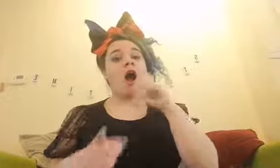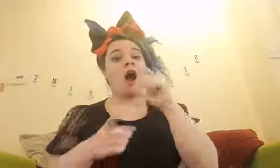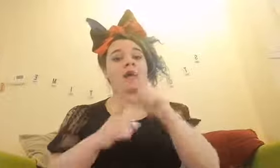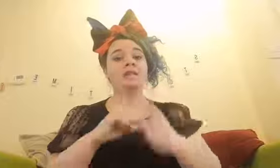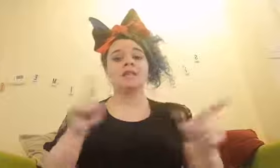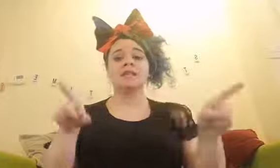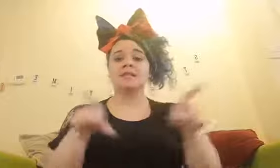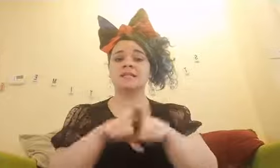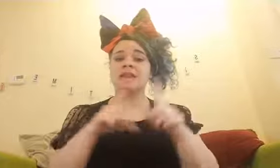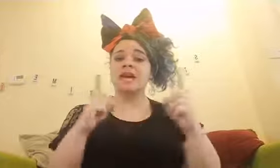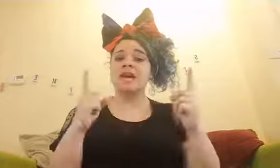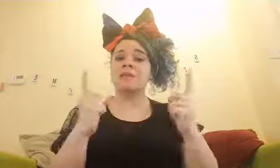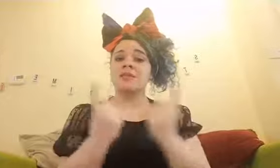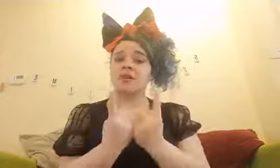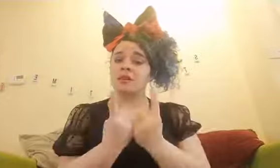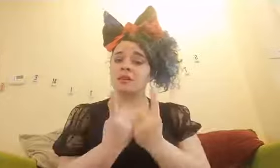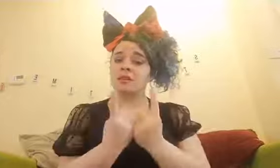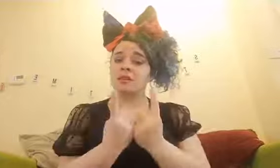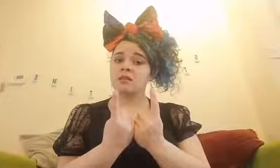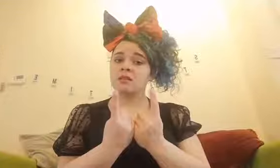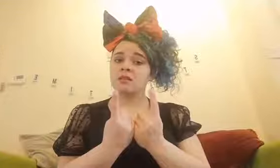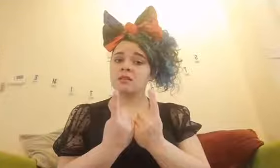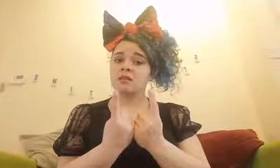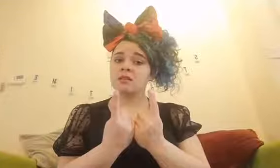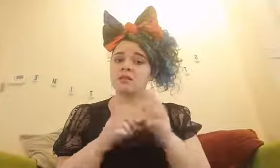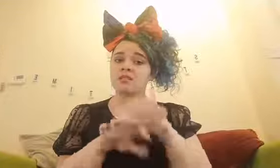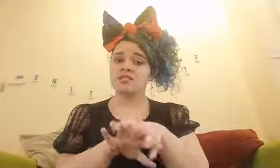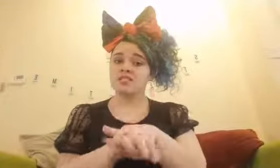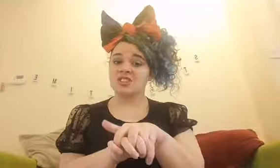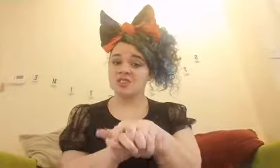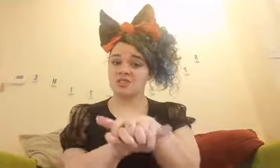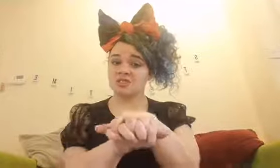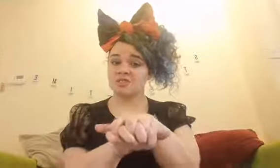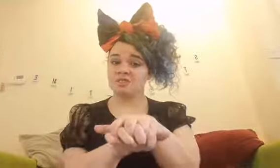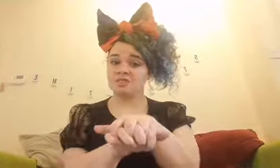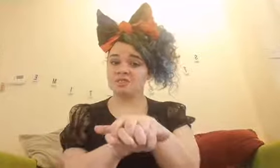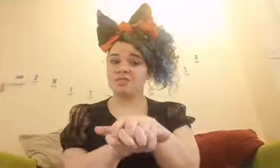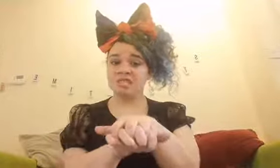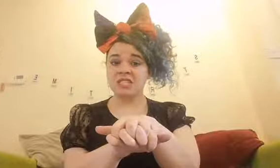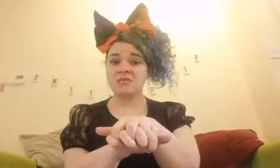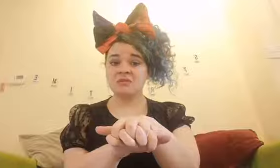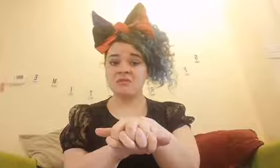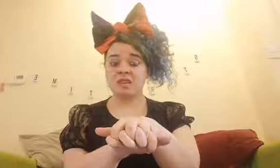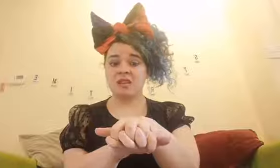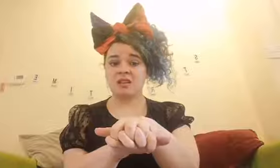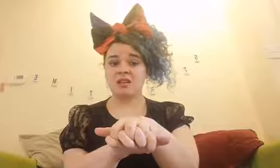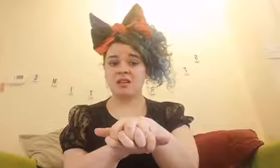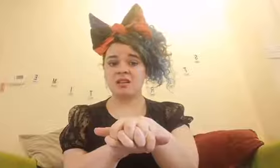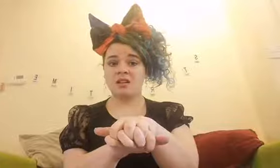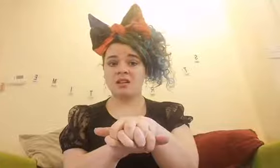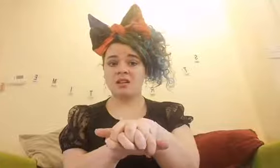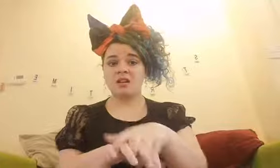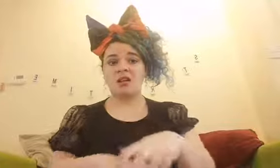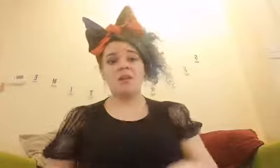I did the same thing to Turtle. He did feel sad,